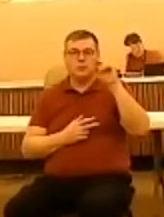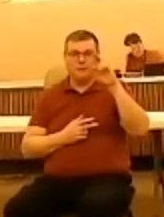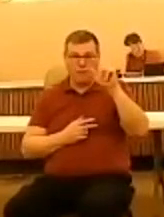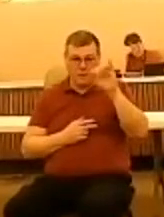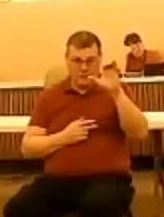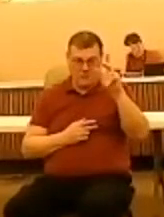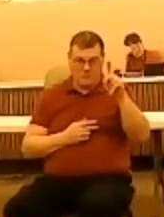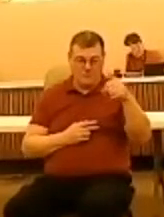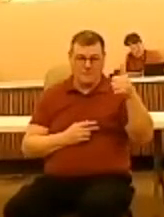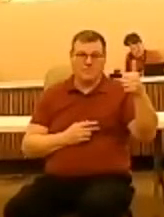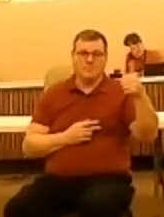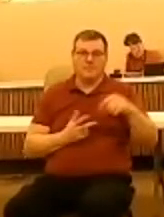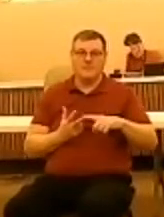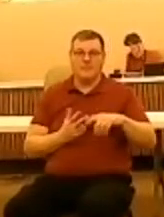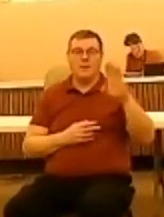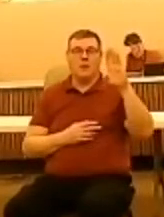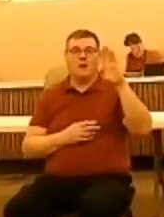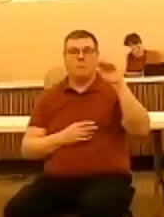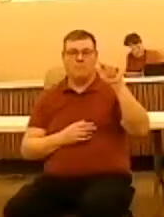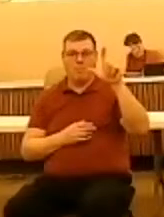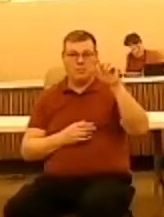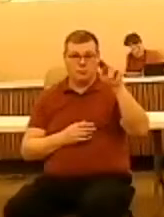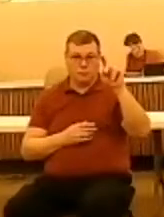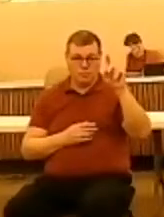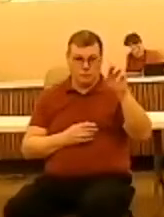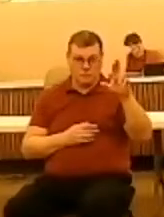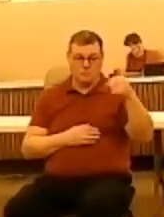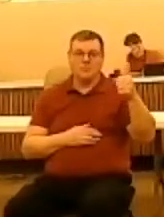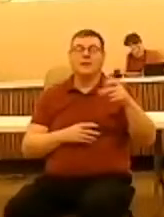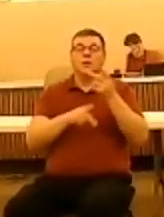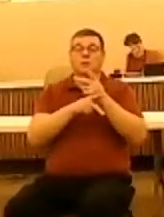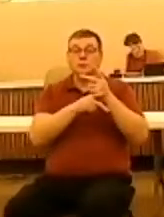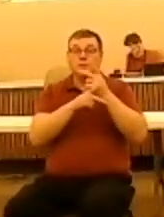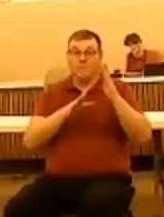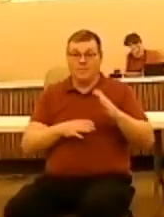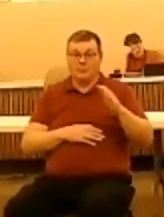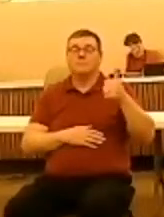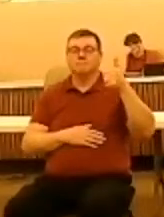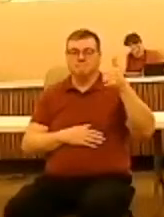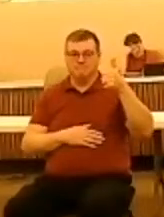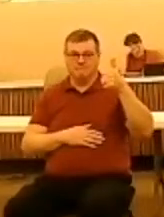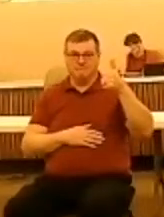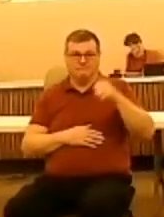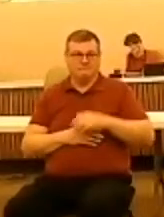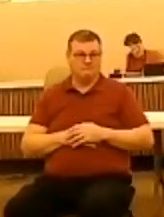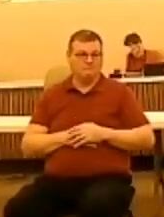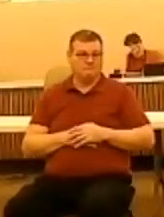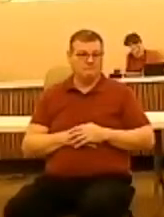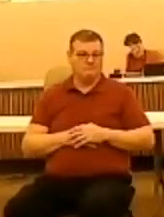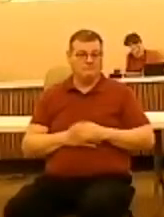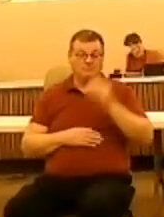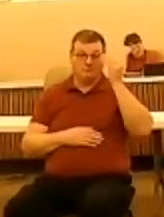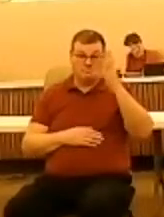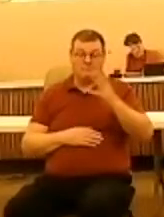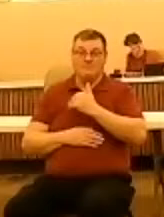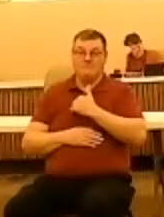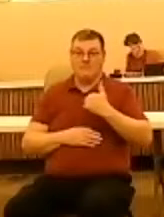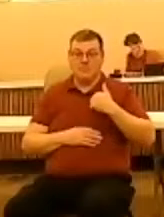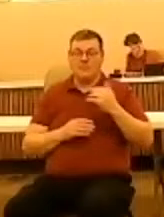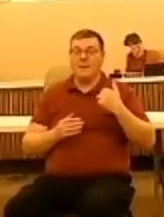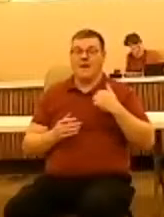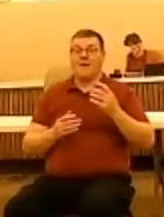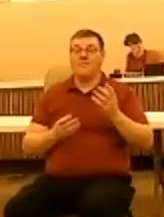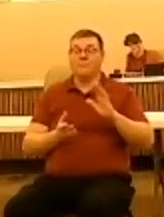Aye. Councilmember Bolsner. Aye. Supervisor Schultz. Aye. Mr. Supervisor and fellow board members, I